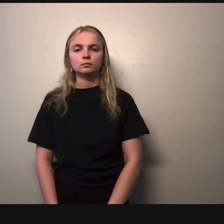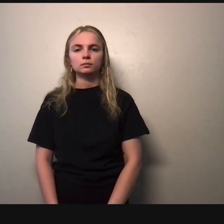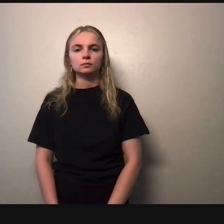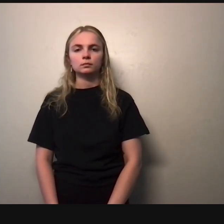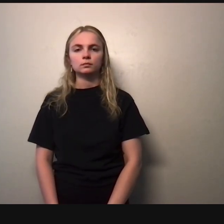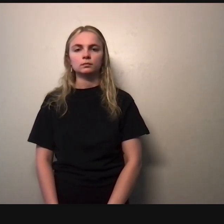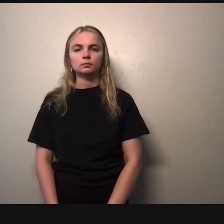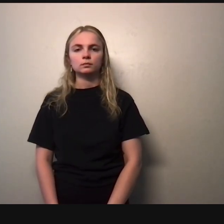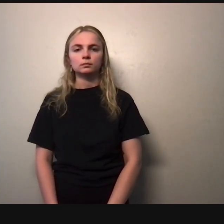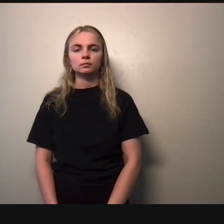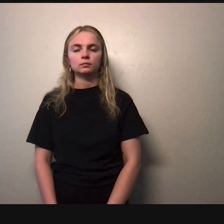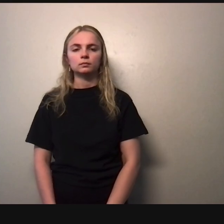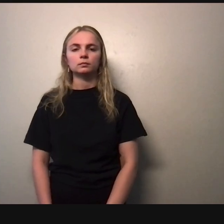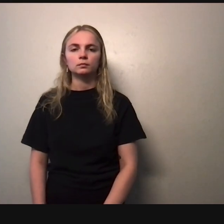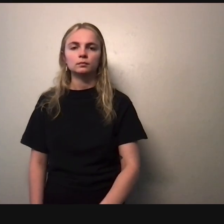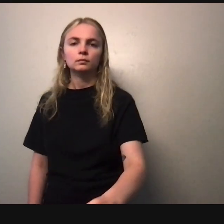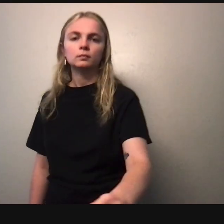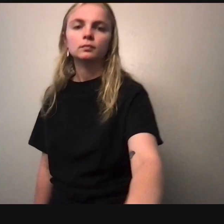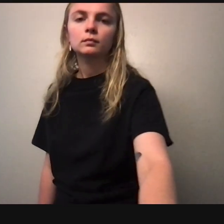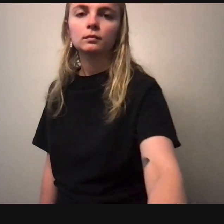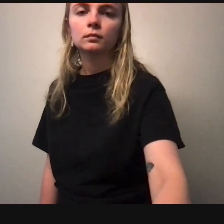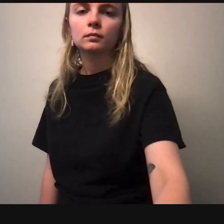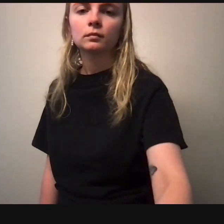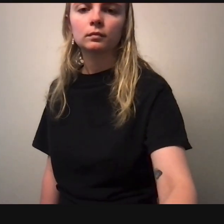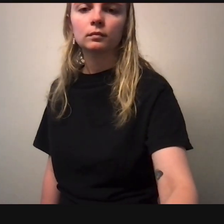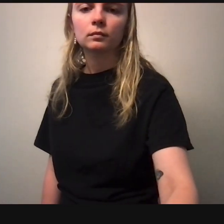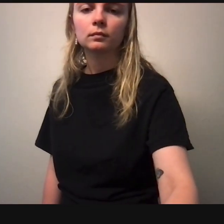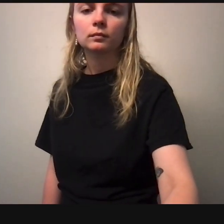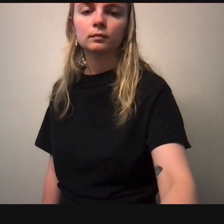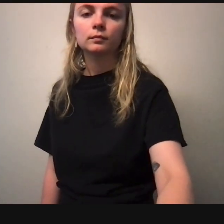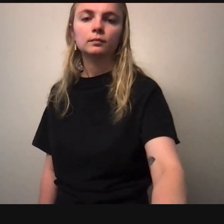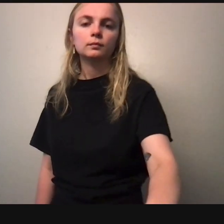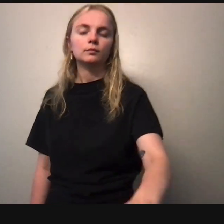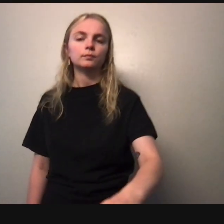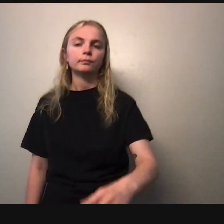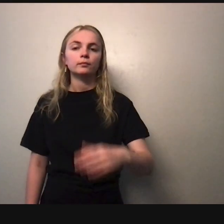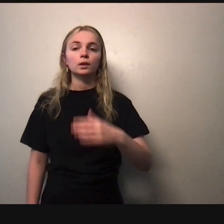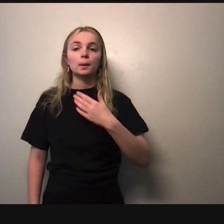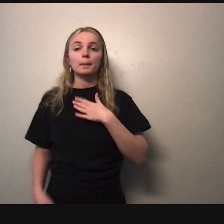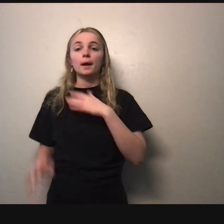miracle. Well, there have been almost 2 months now that I've been in the hospital, and it was